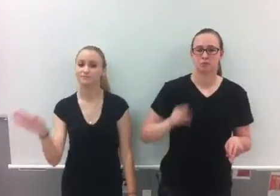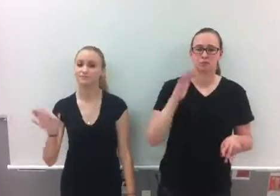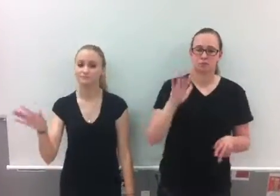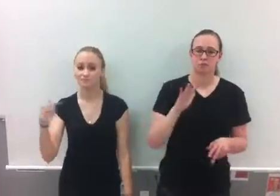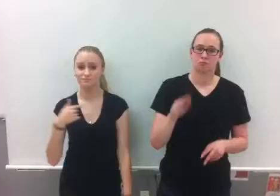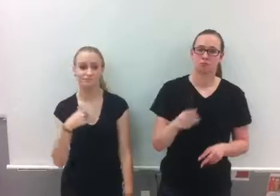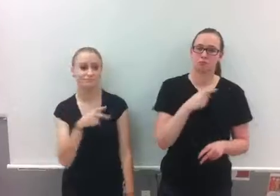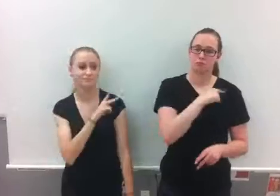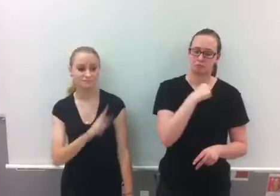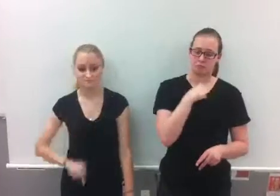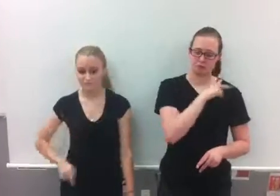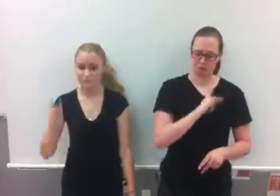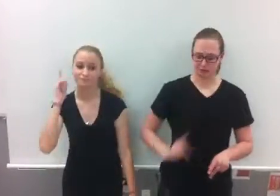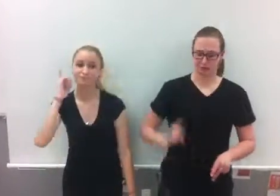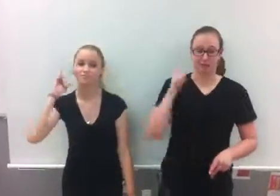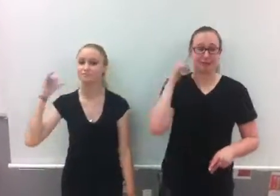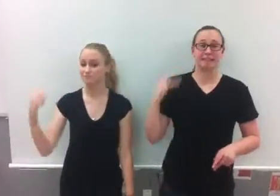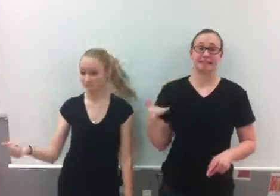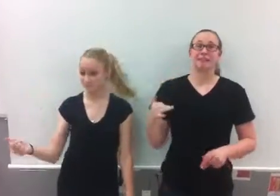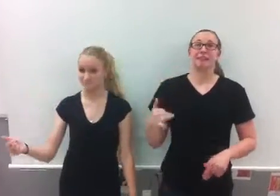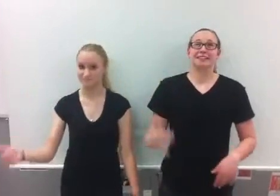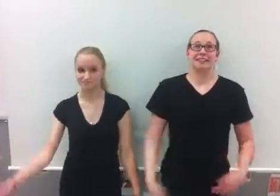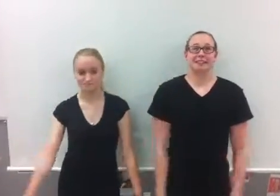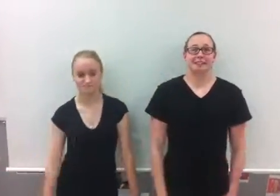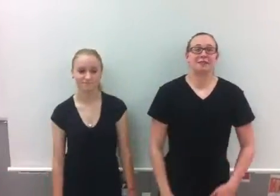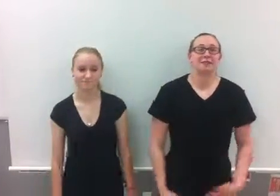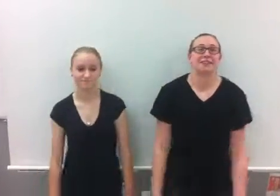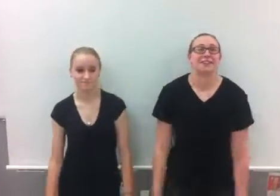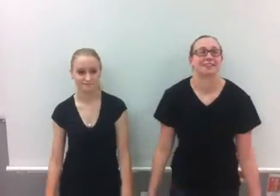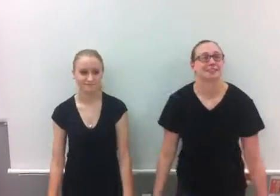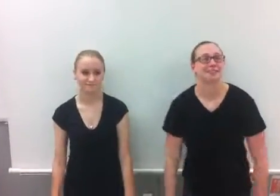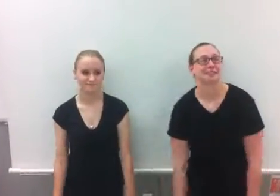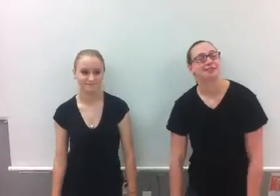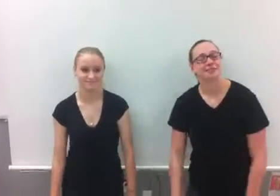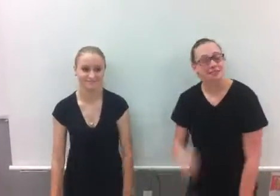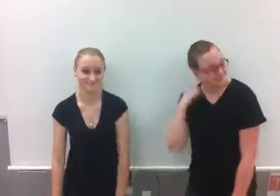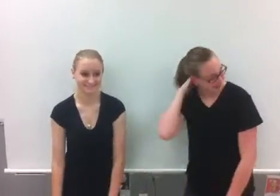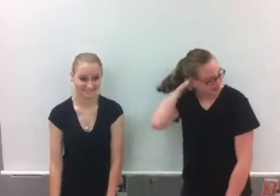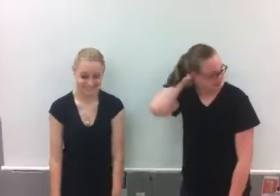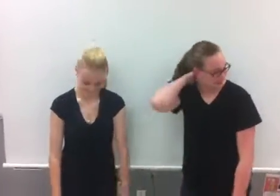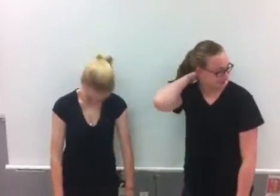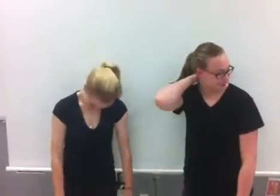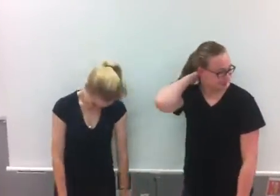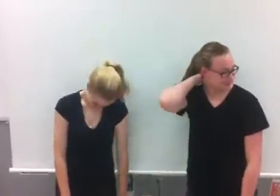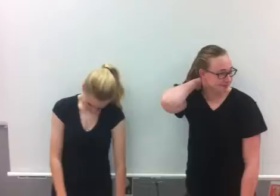and it's been on my phone, that's the prince of Bel Air. Oh my god! Oh my my god! you.